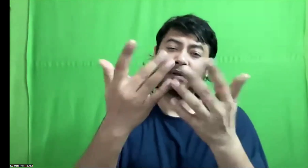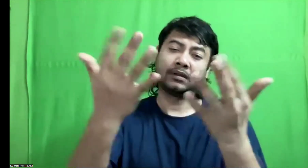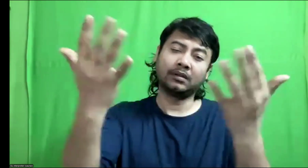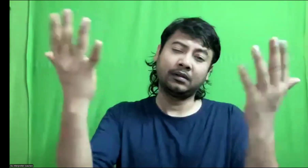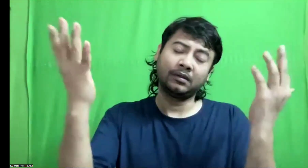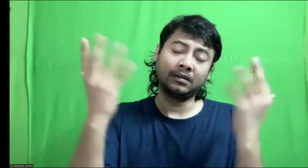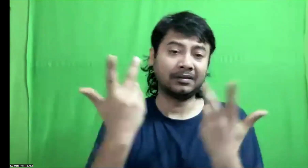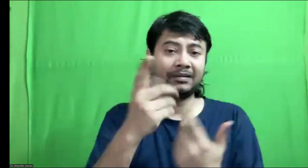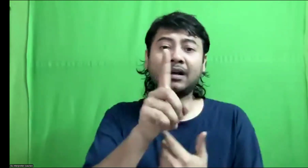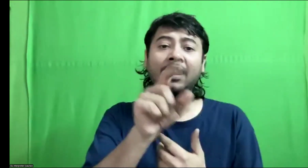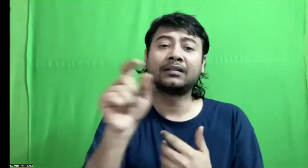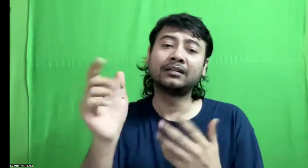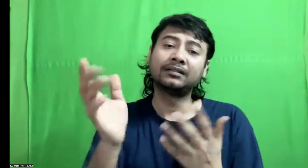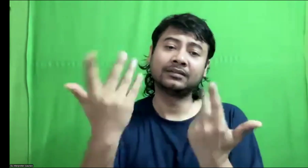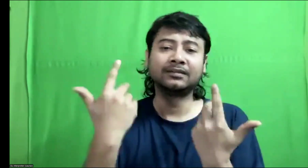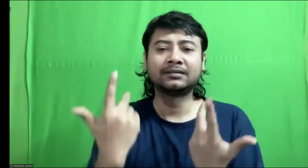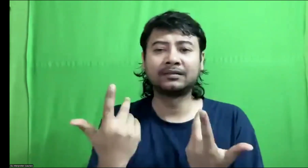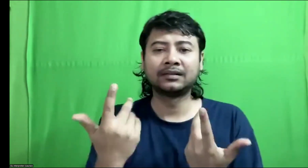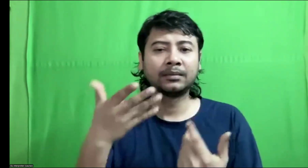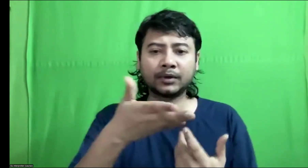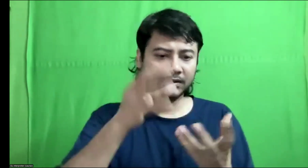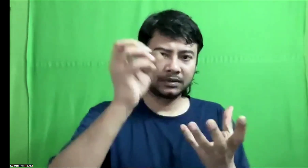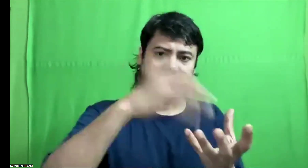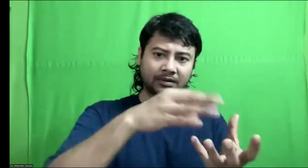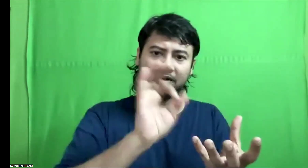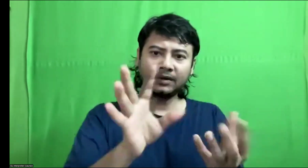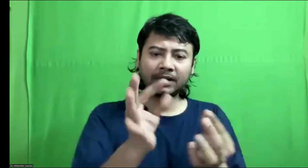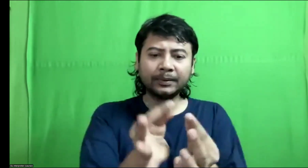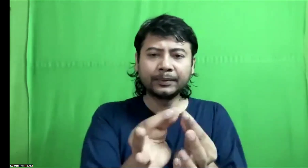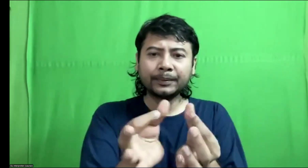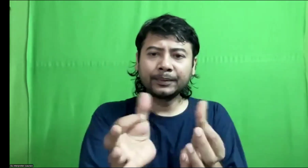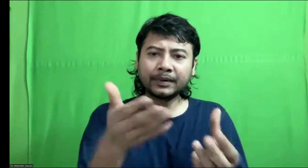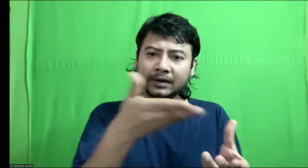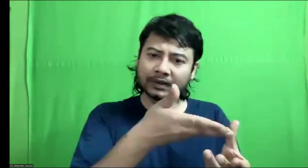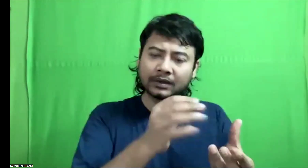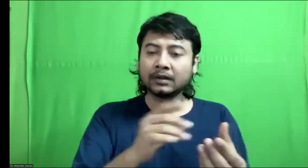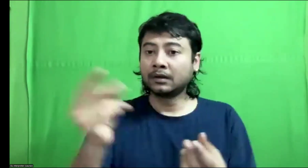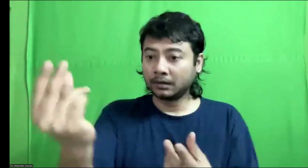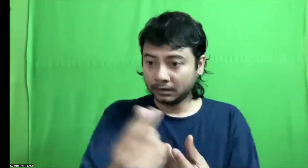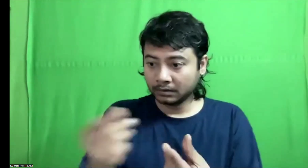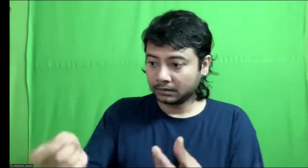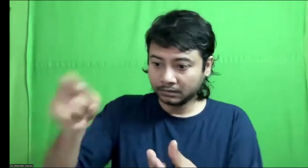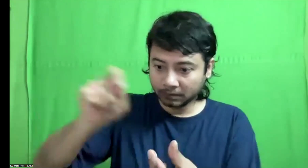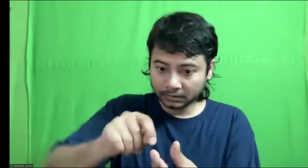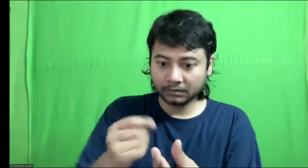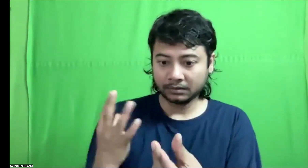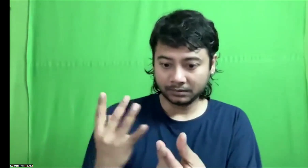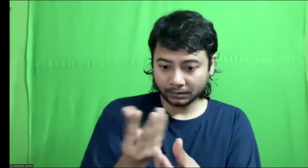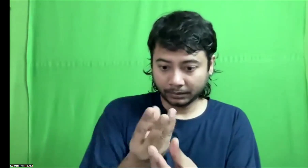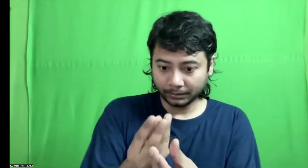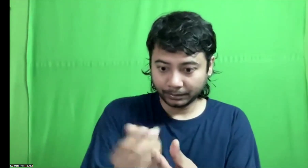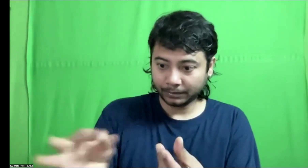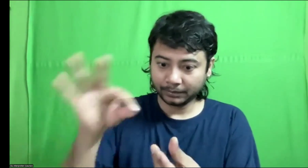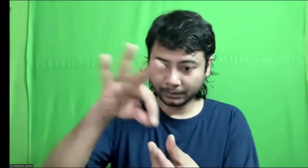the process is very simple. You already have the wicks are already ready. You don't need to pour lots of ghee. Even within 200 grams